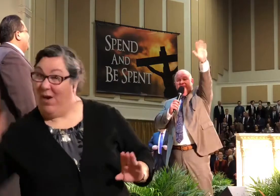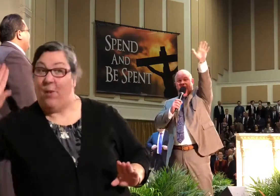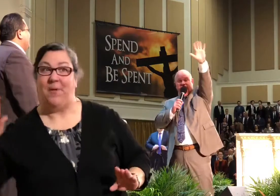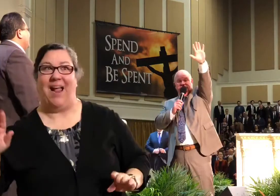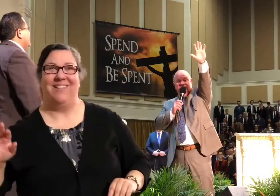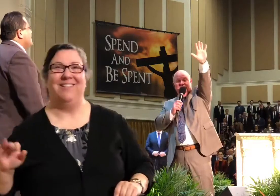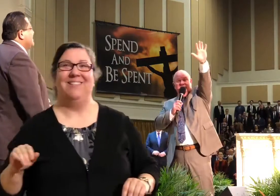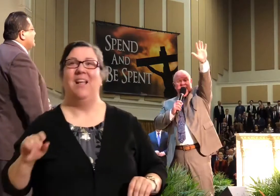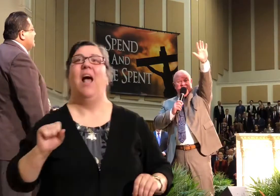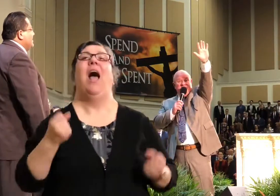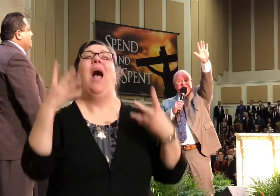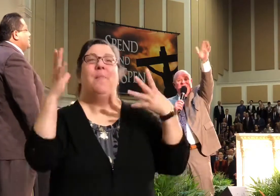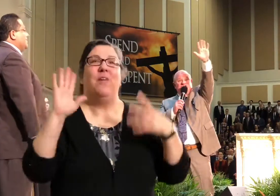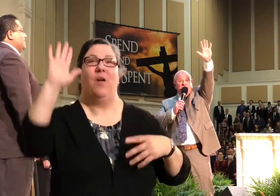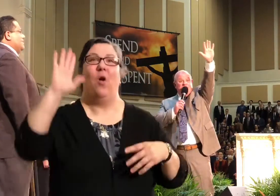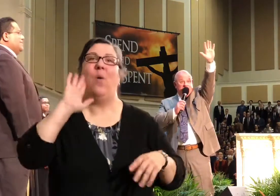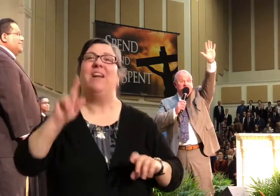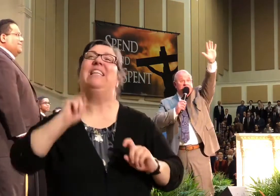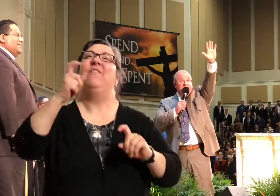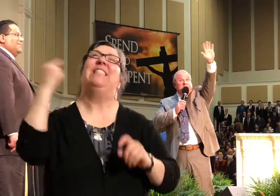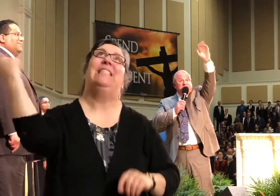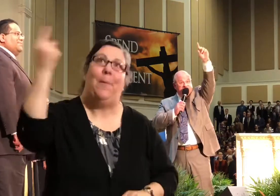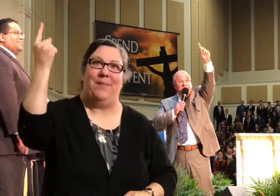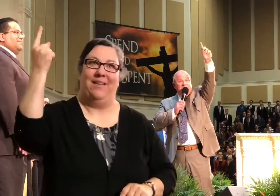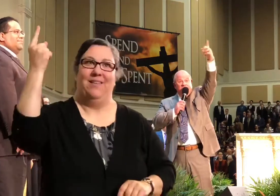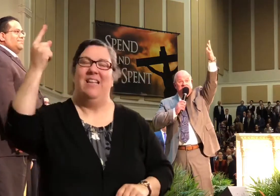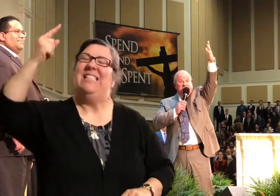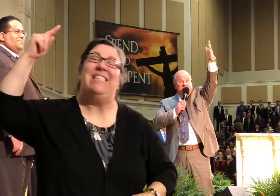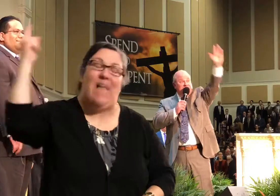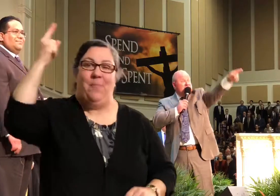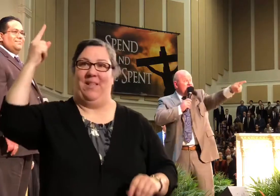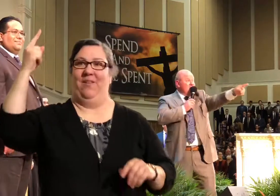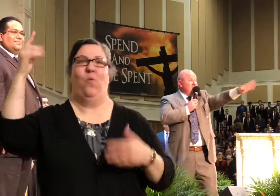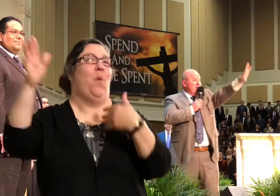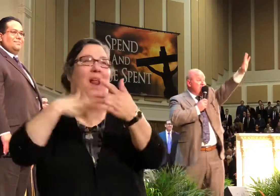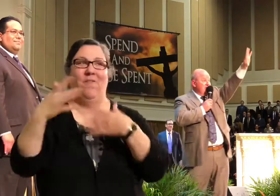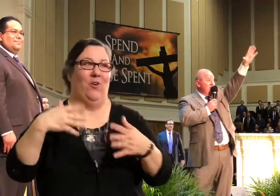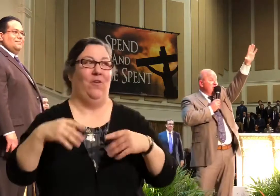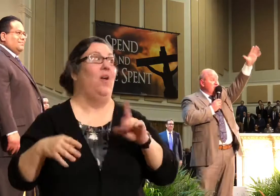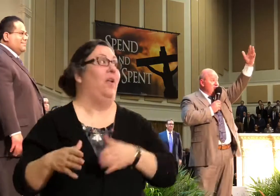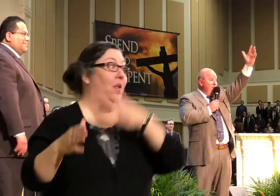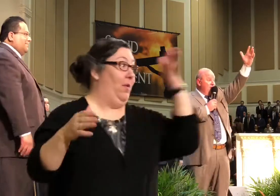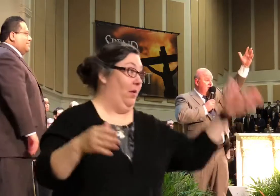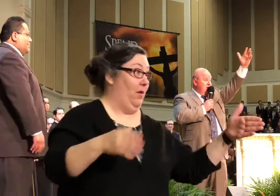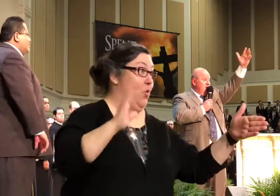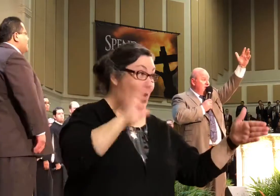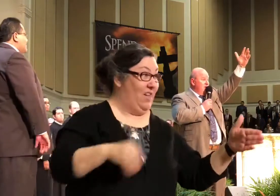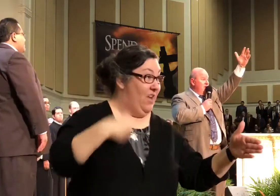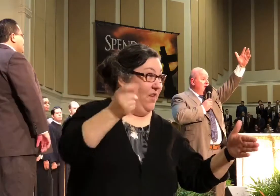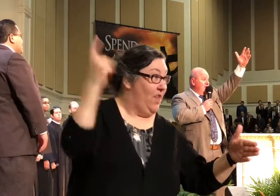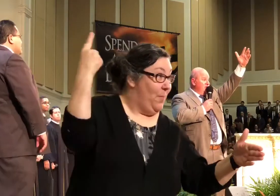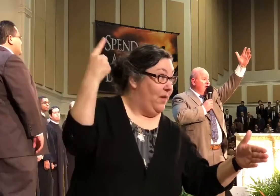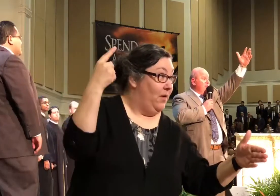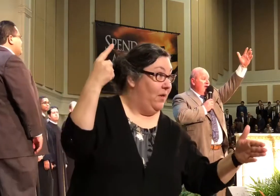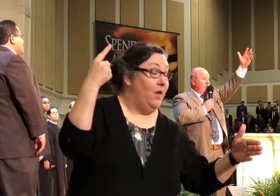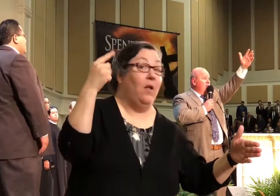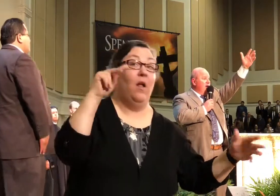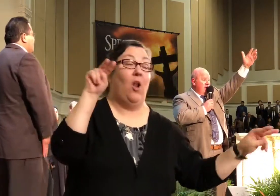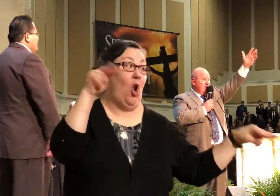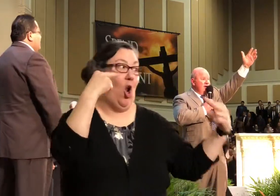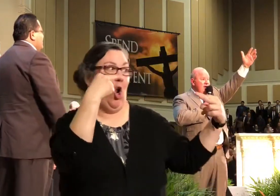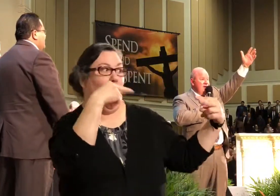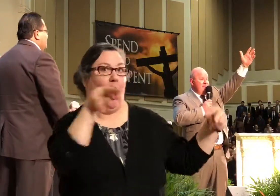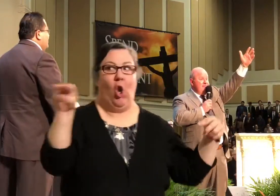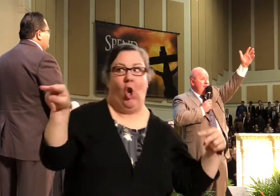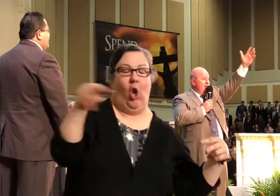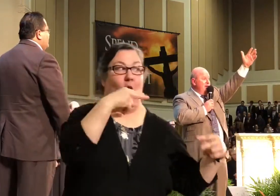How many over here on this side? Give something. Something. Whatever it is. This section. Something. Look at your neighbor, left and